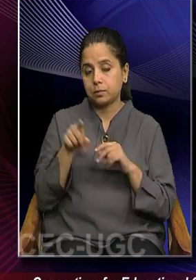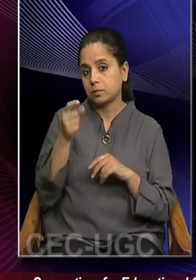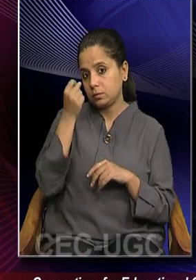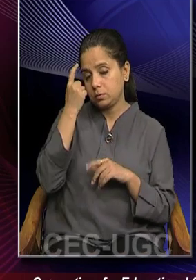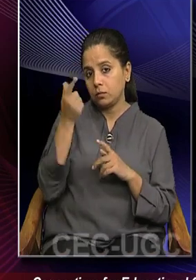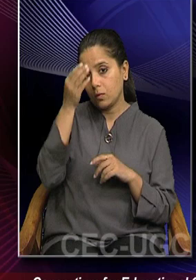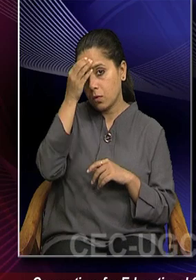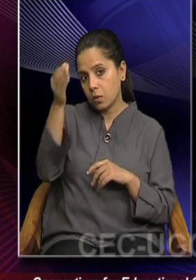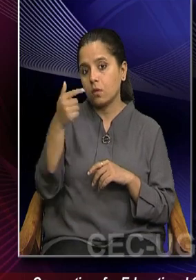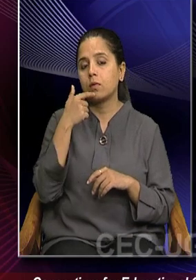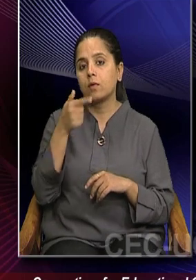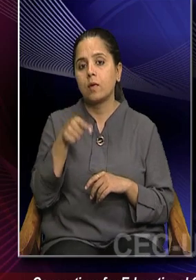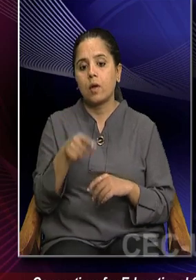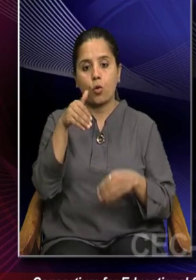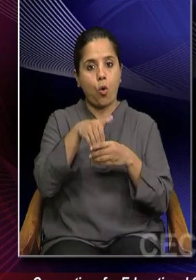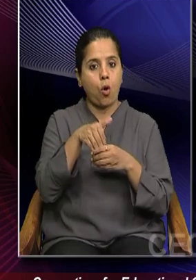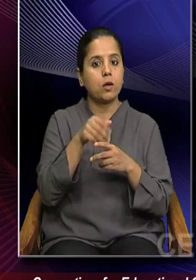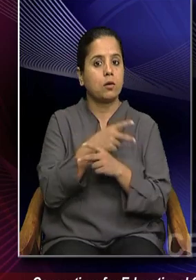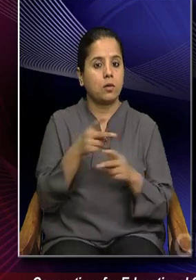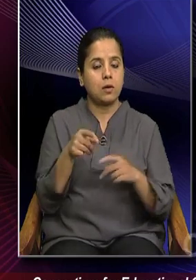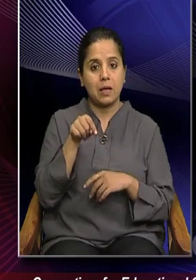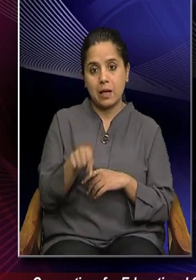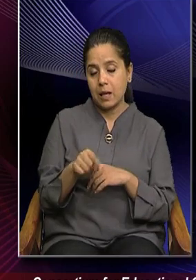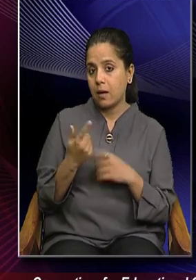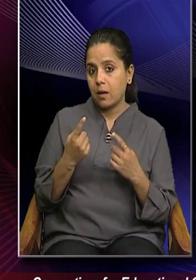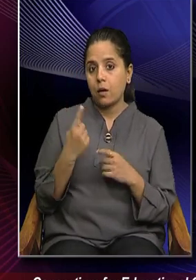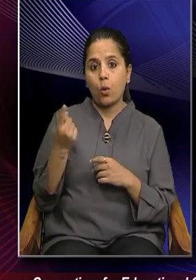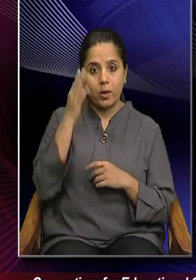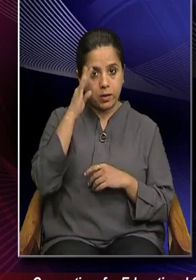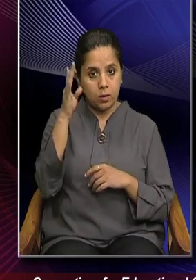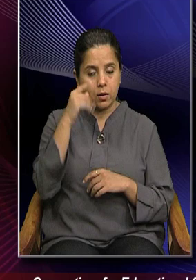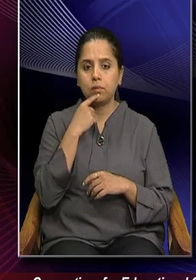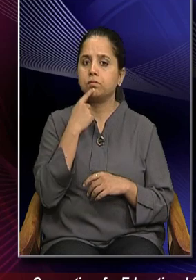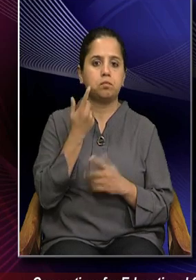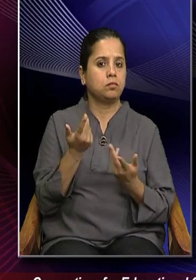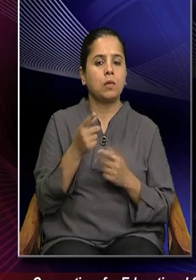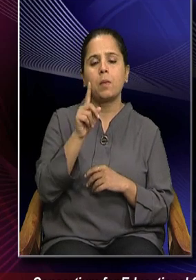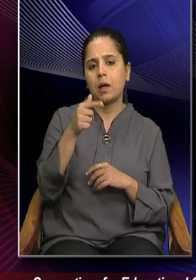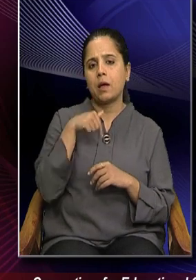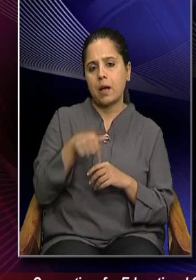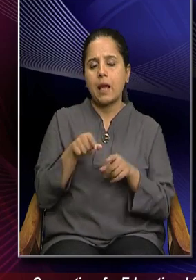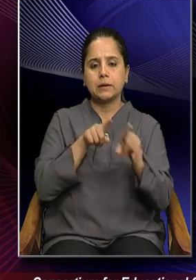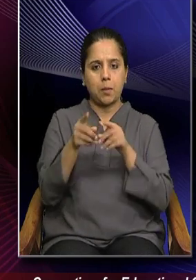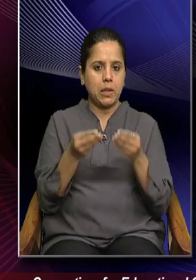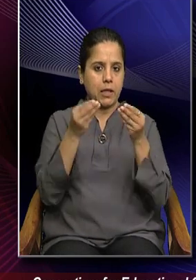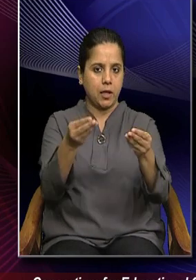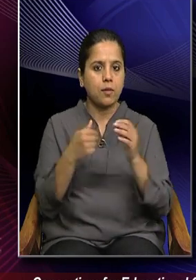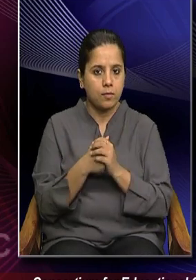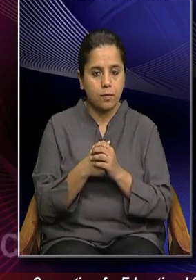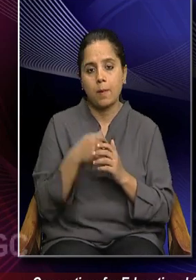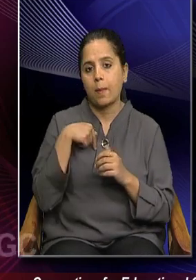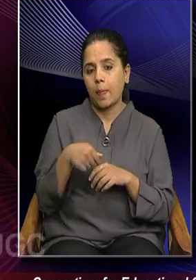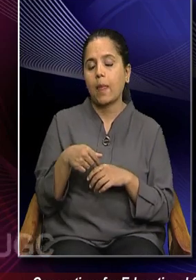the concepts in the context, not just the theory. Let me give you an example. A